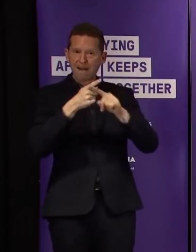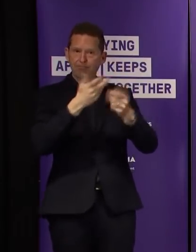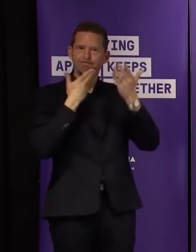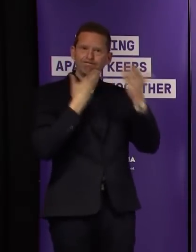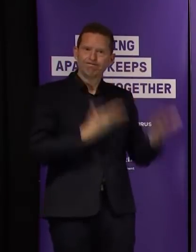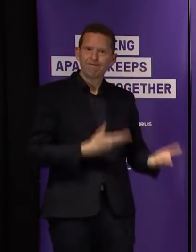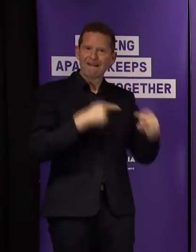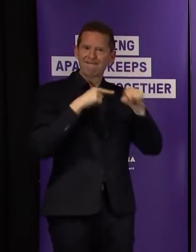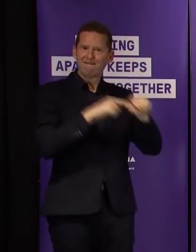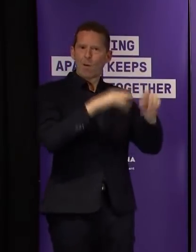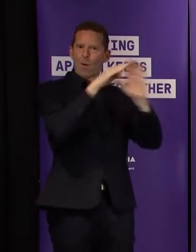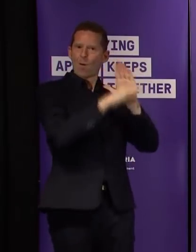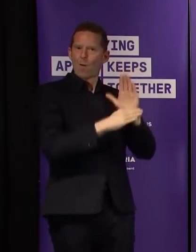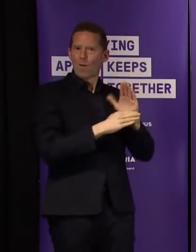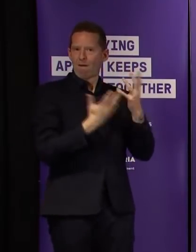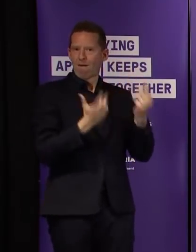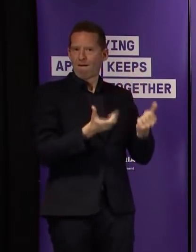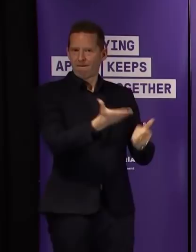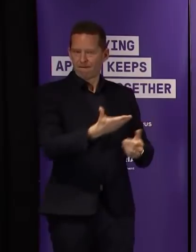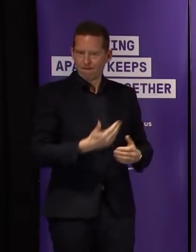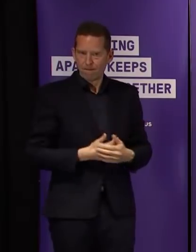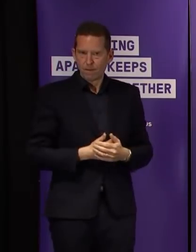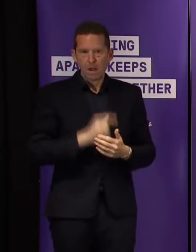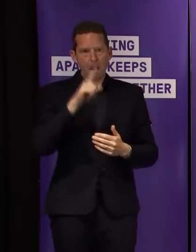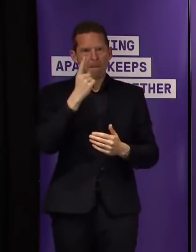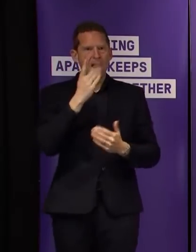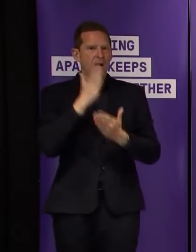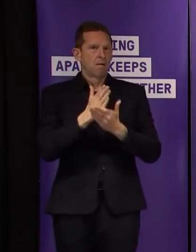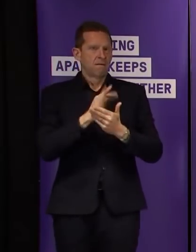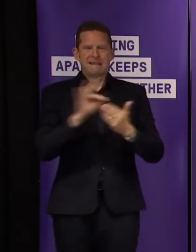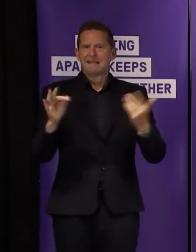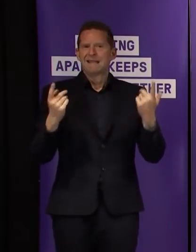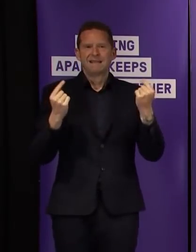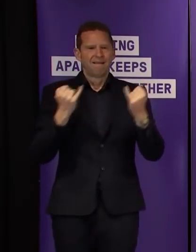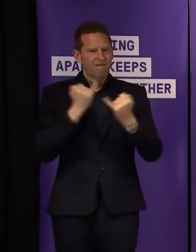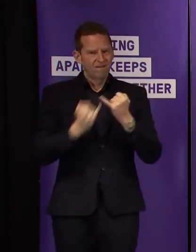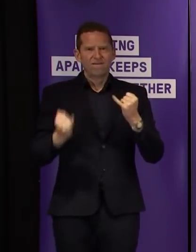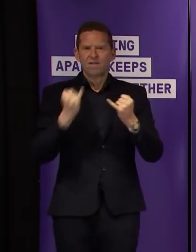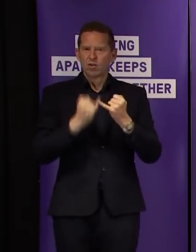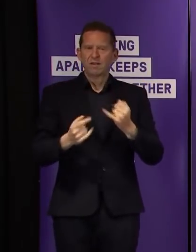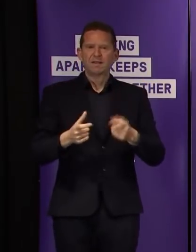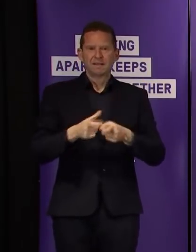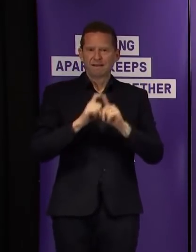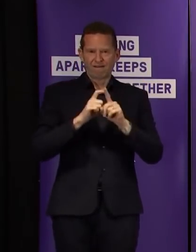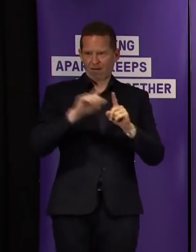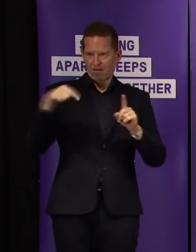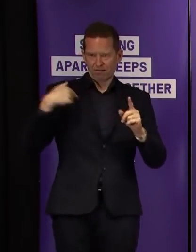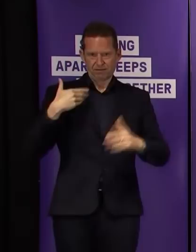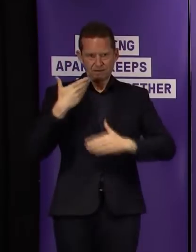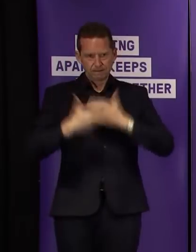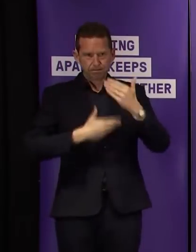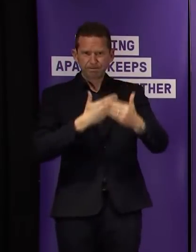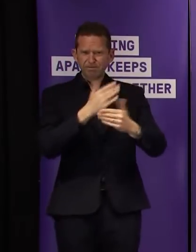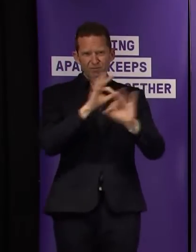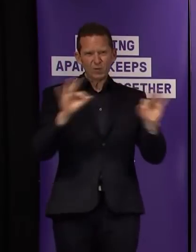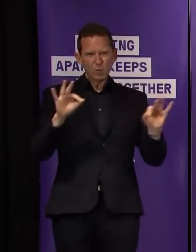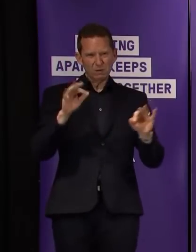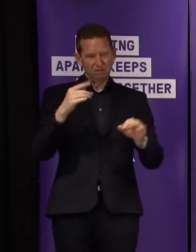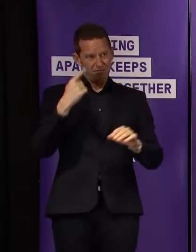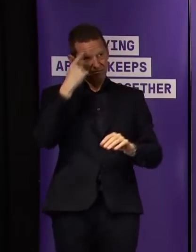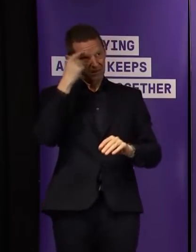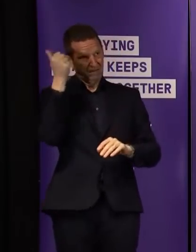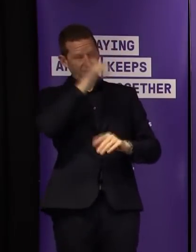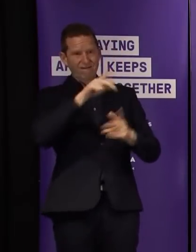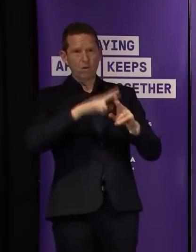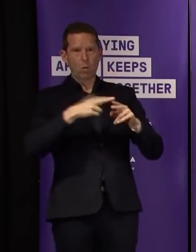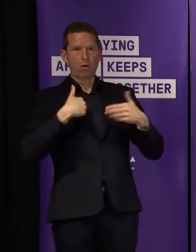for those that are open now. But it is very difficult. It is very difficult for us, and it's just not smart to assume that